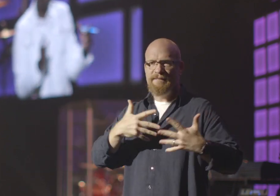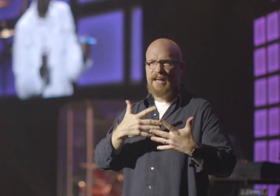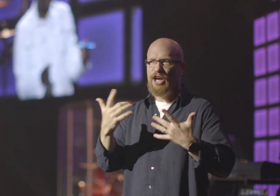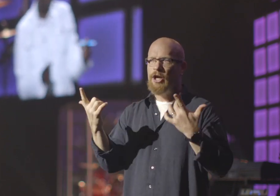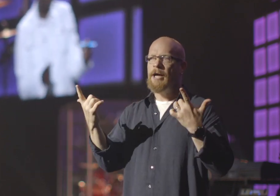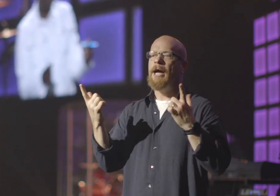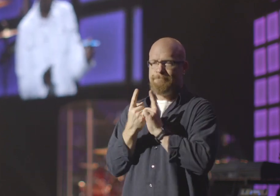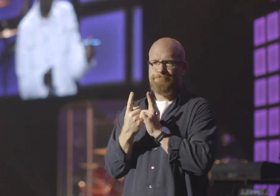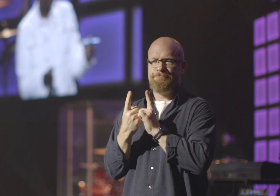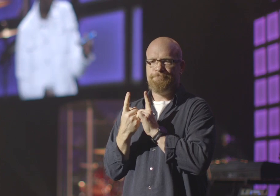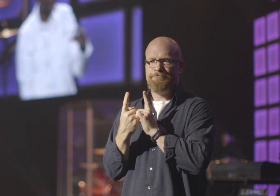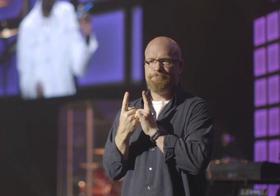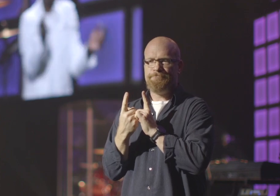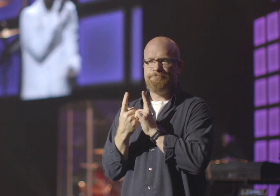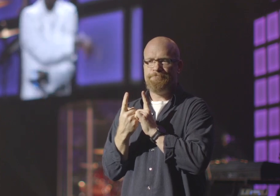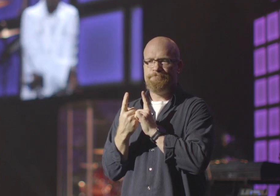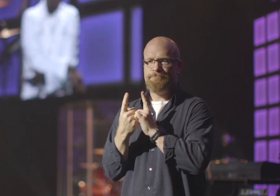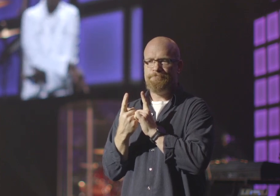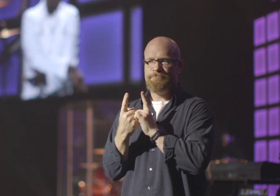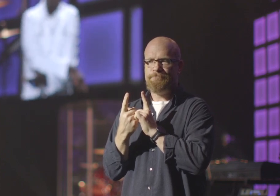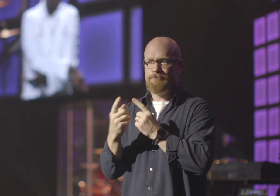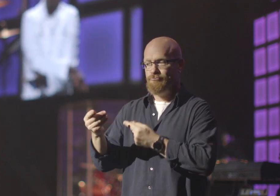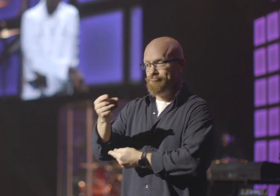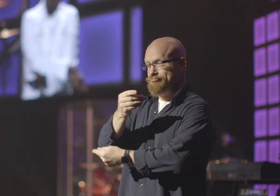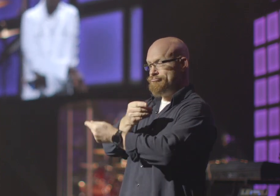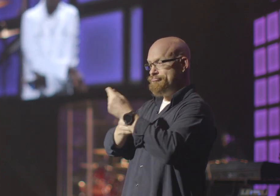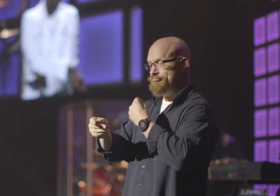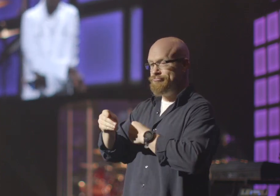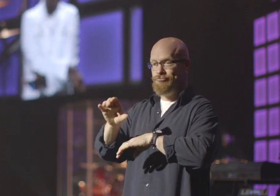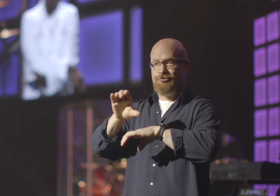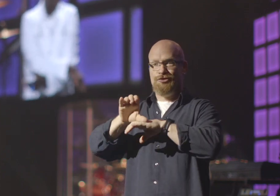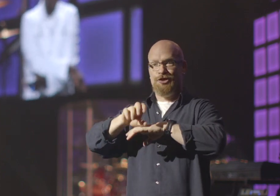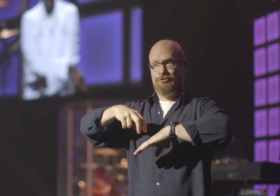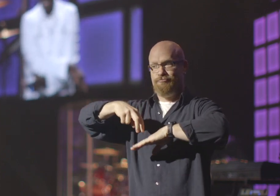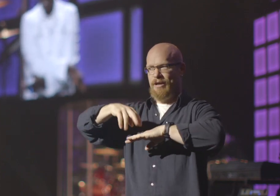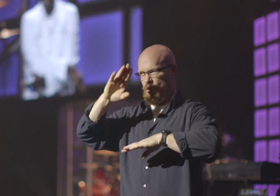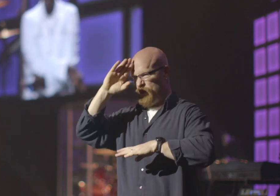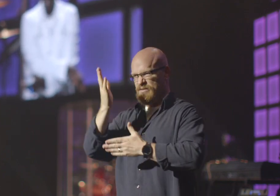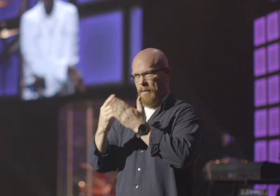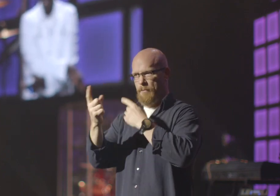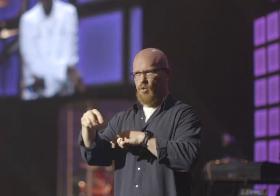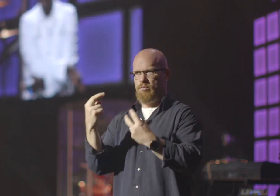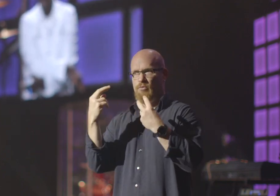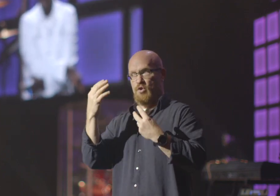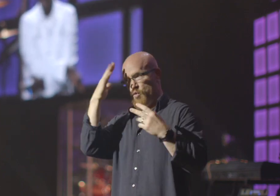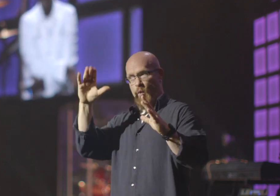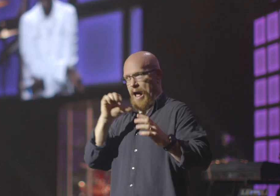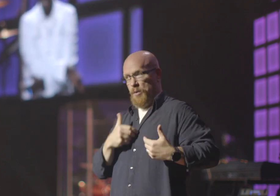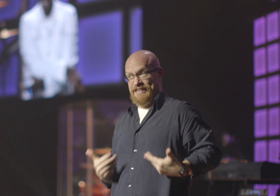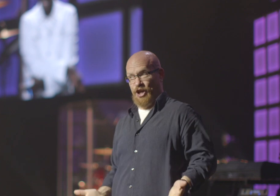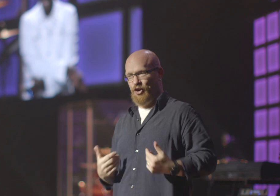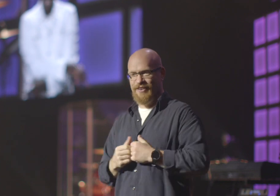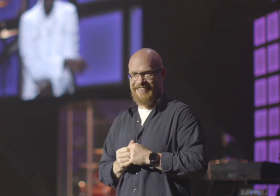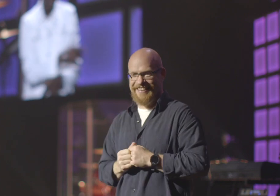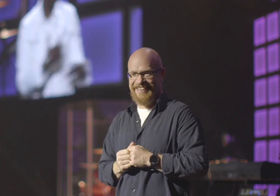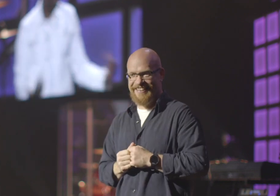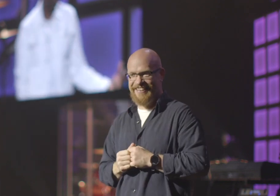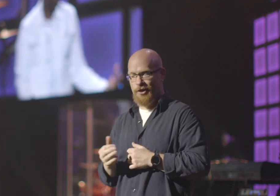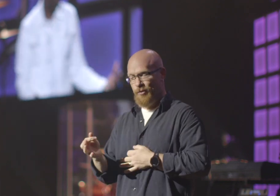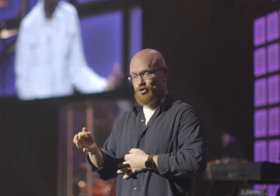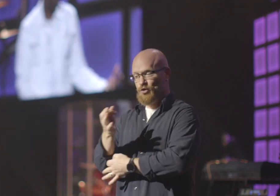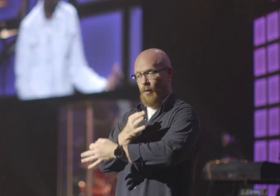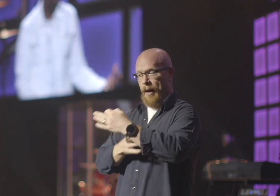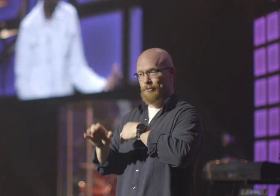not afraid to swap pulpits. Because I know some of you guys didn't know I was coming. But I'm